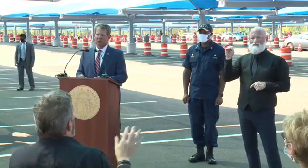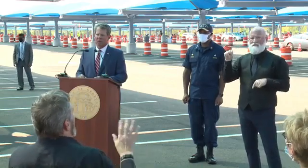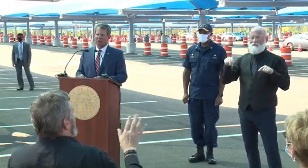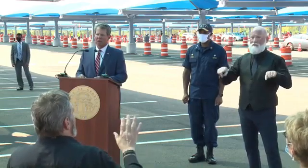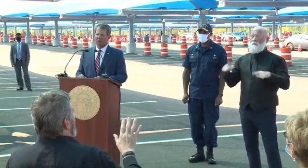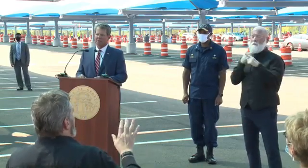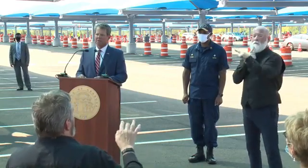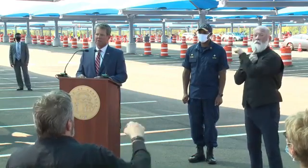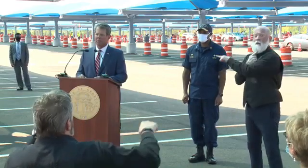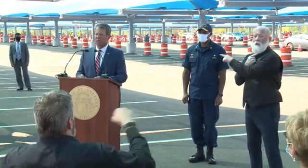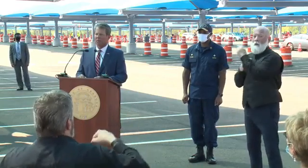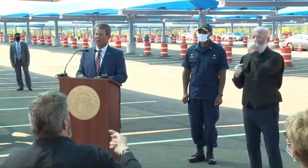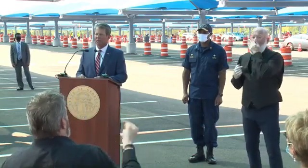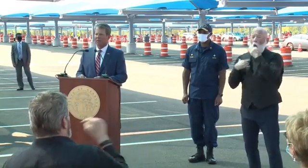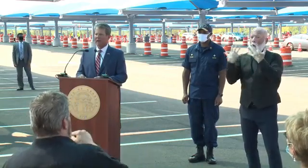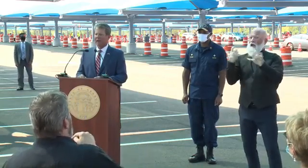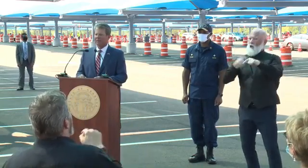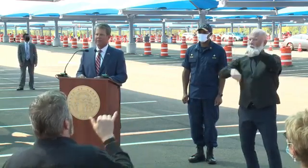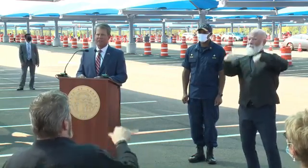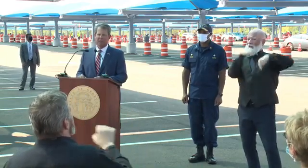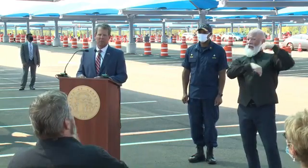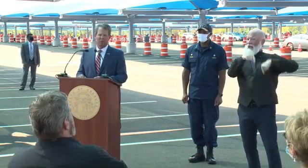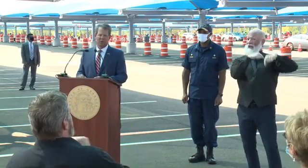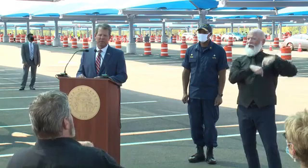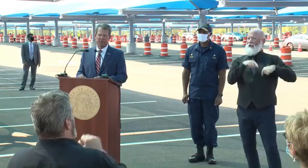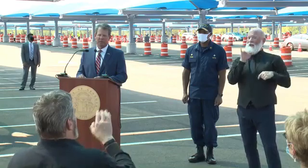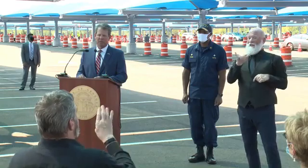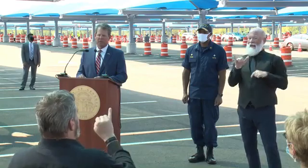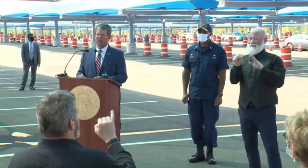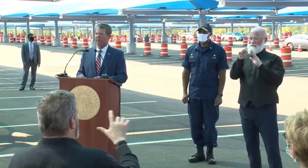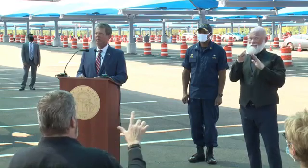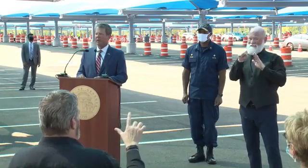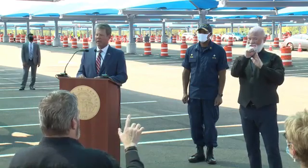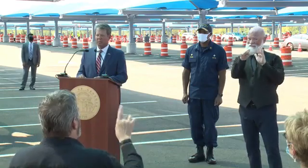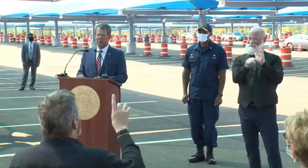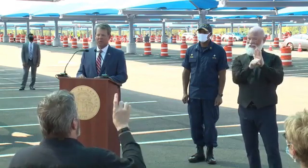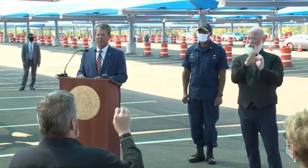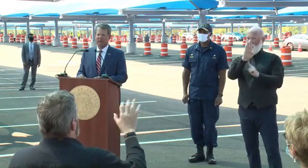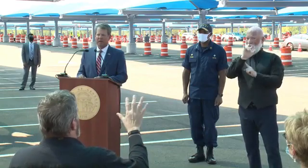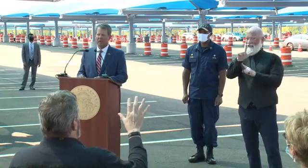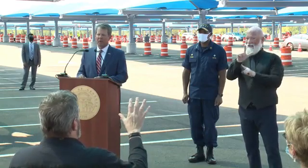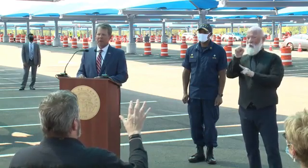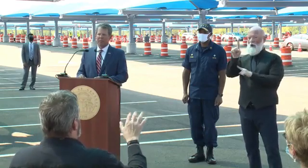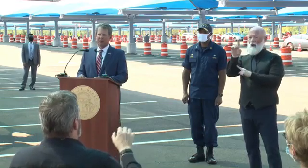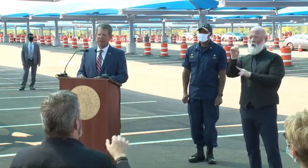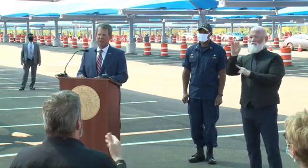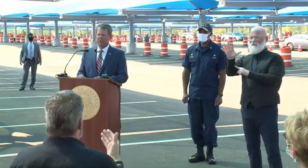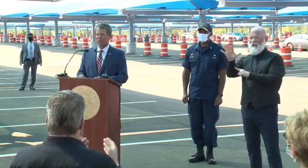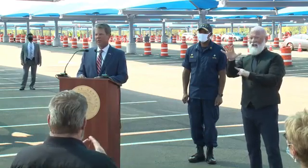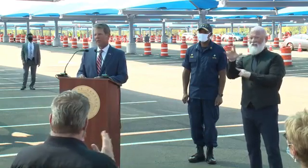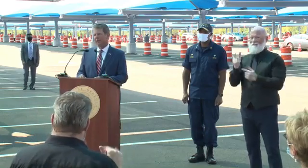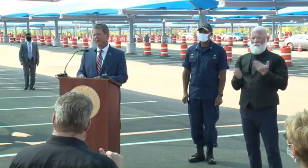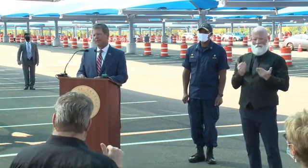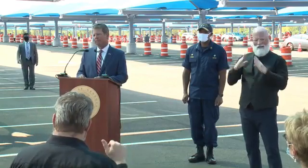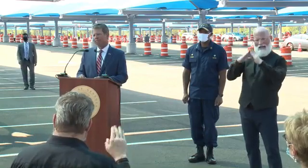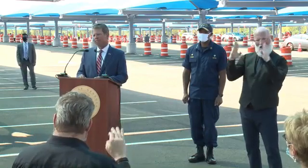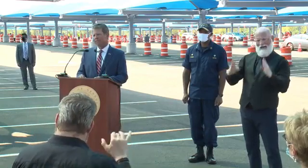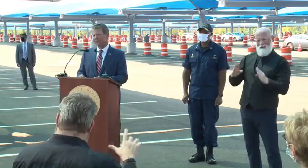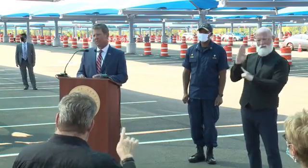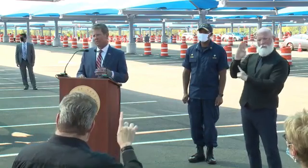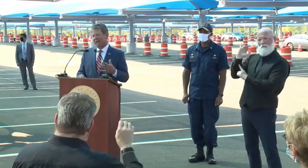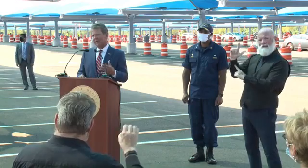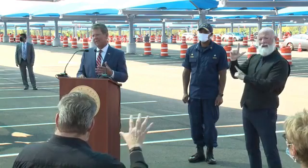to Senate Bill 105 dealing with, or it may have been House Bill 105, but dealing with